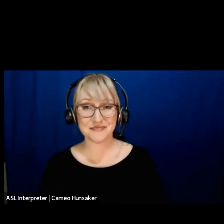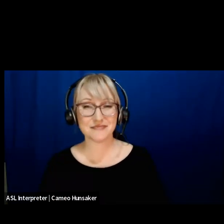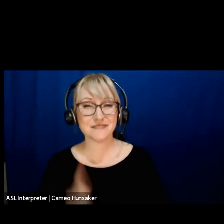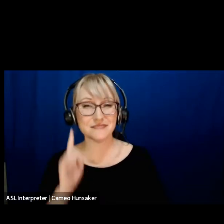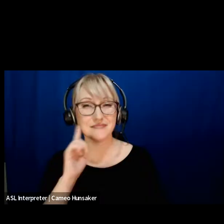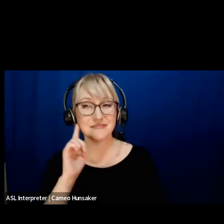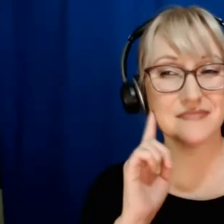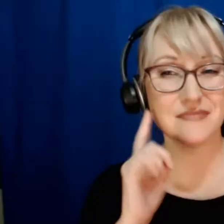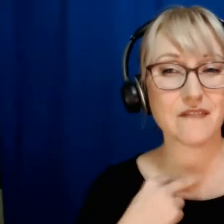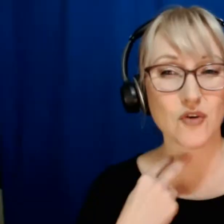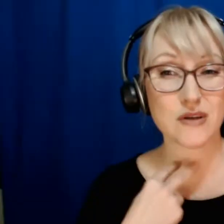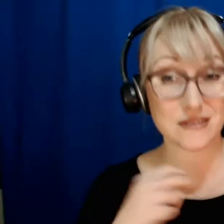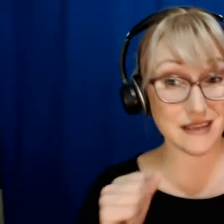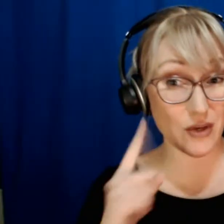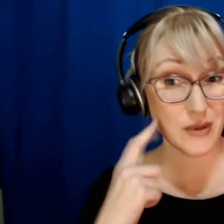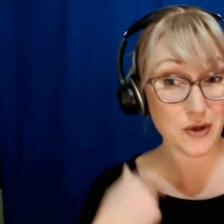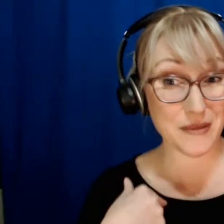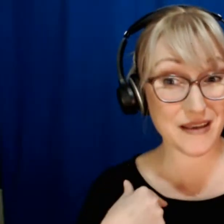Can you hear me?